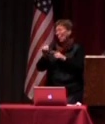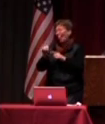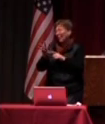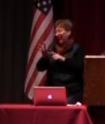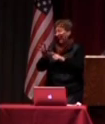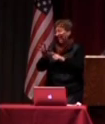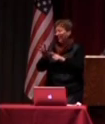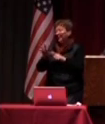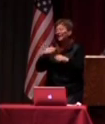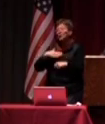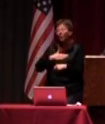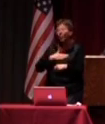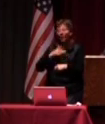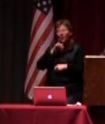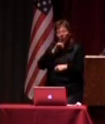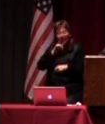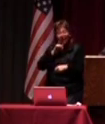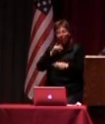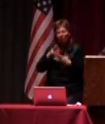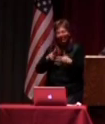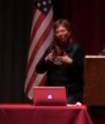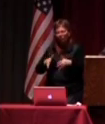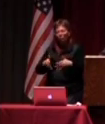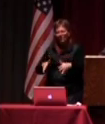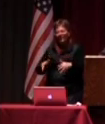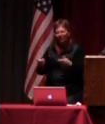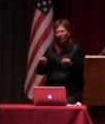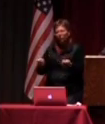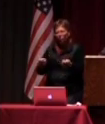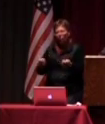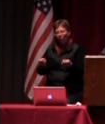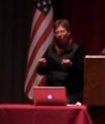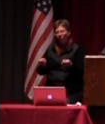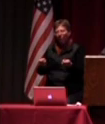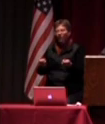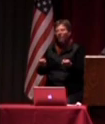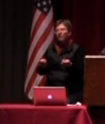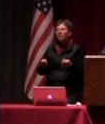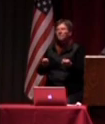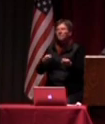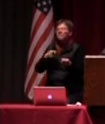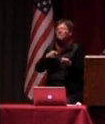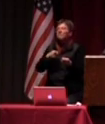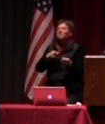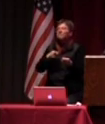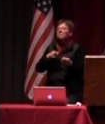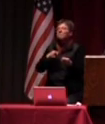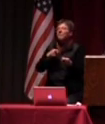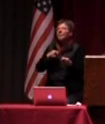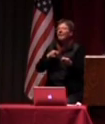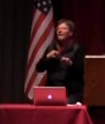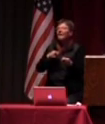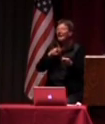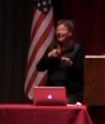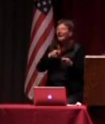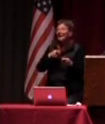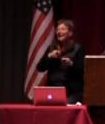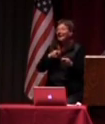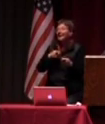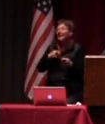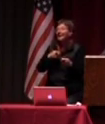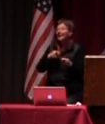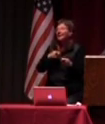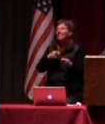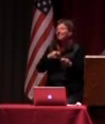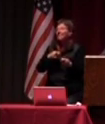losing control of events. It was not just his need for brilliant deeds or his outside ego, or his outsized ego, that was